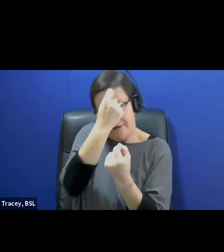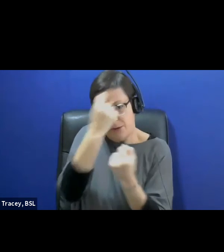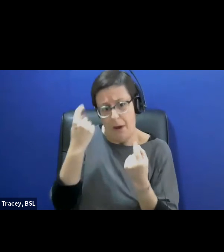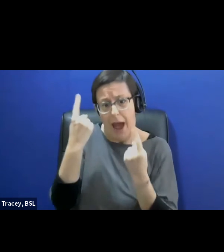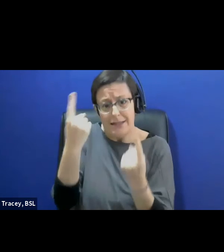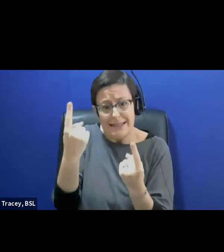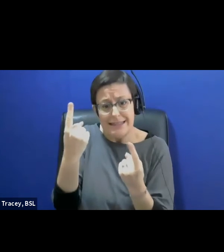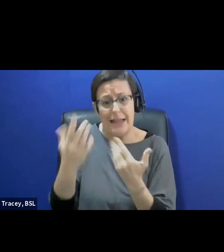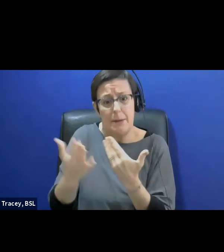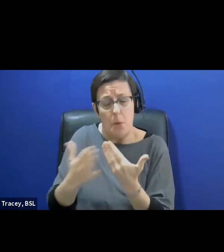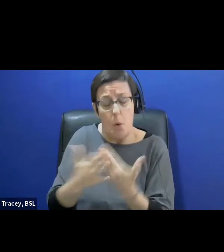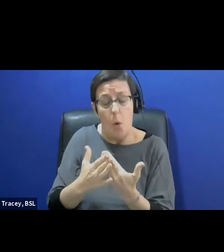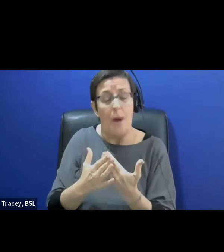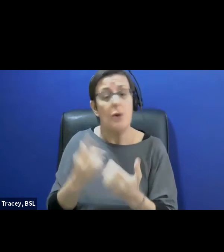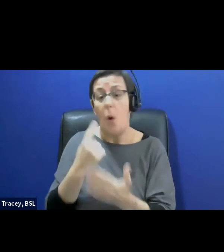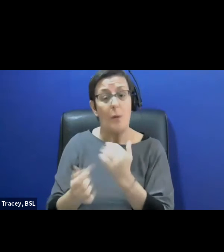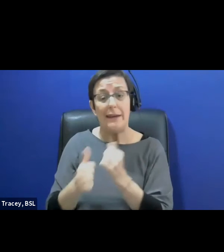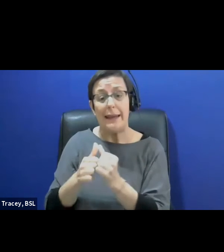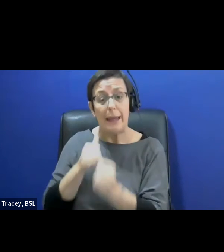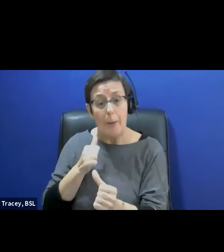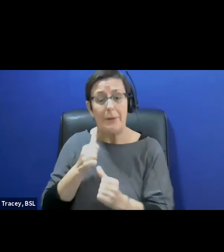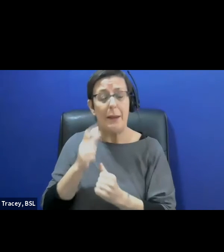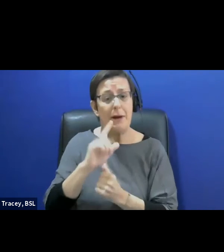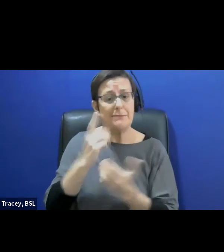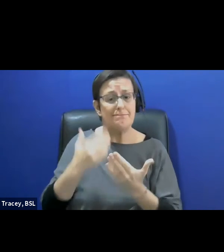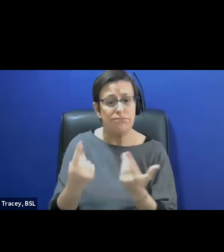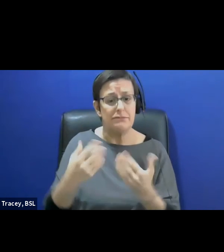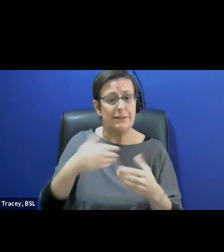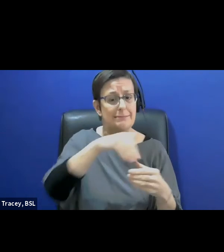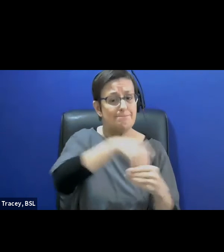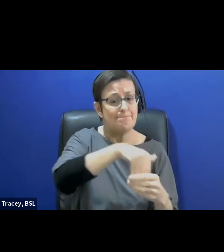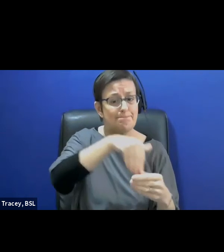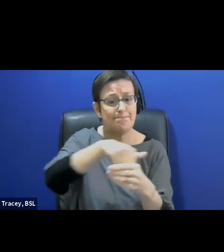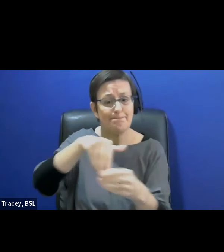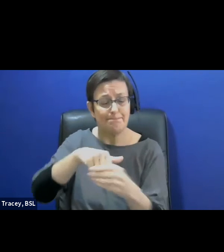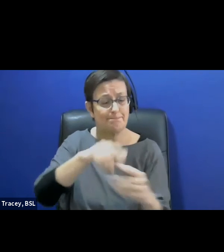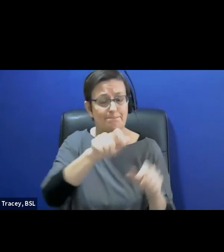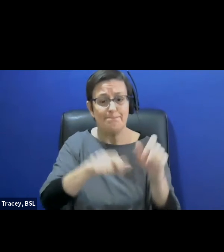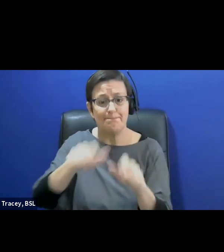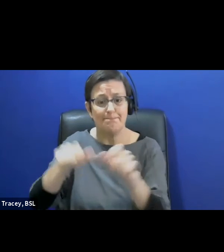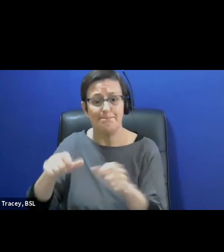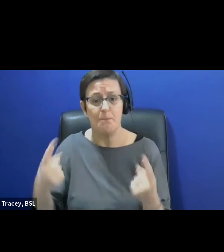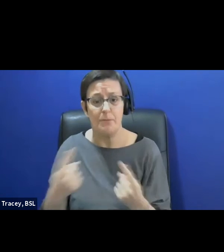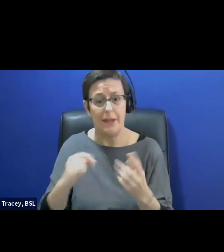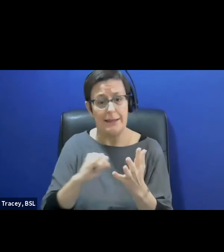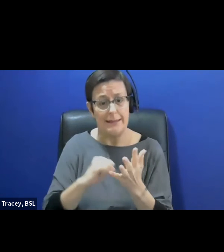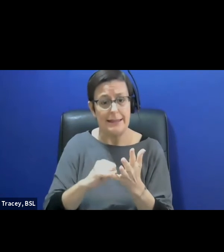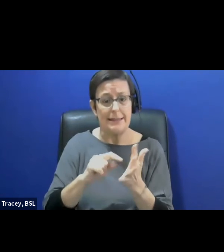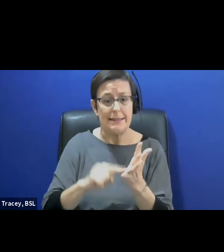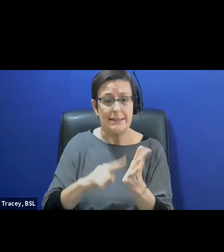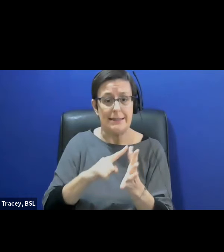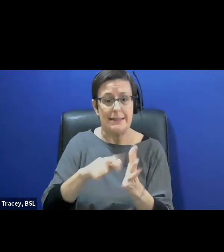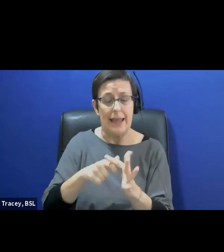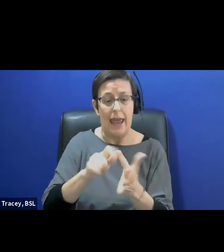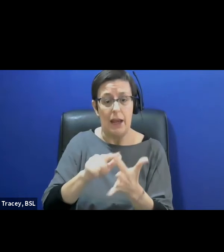obviously designers and I guess all the different other stakeholders are also involved in this process. And also quite a few questions around